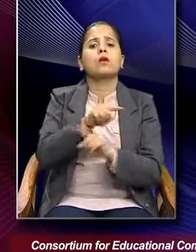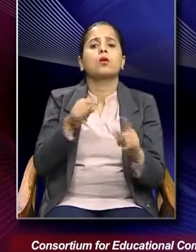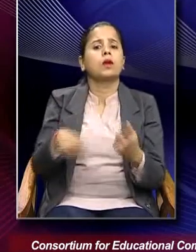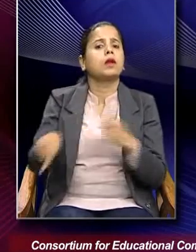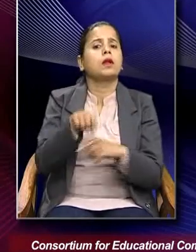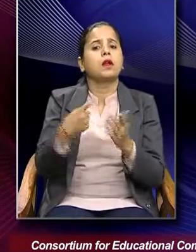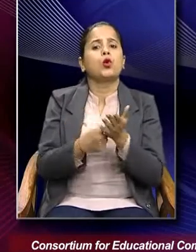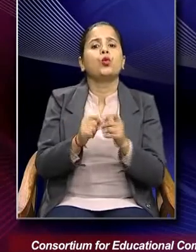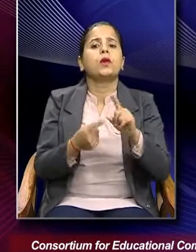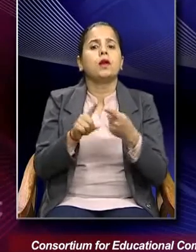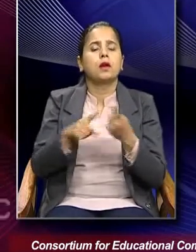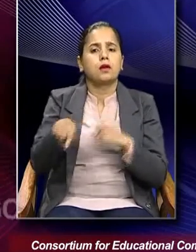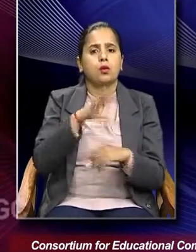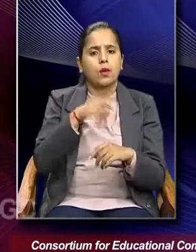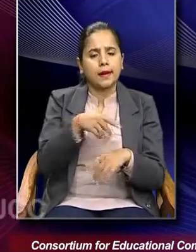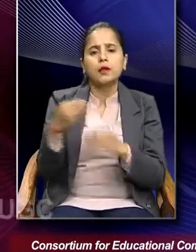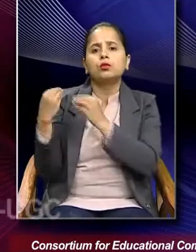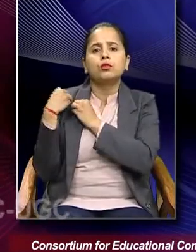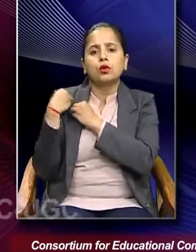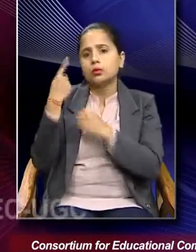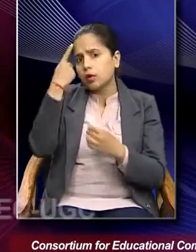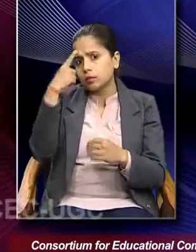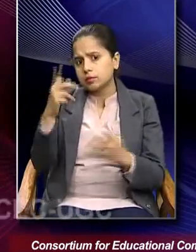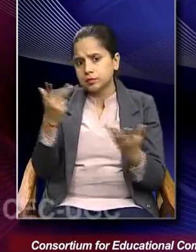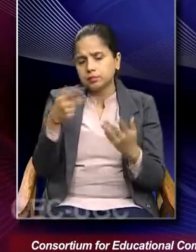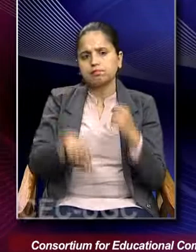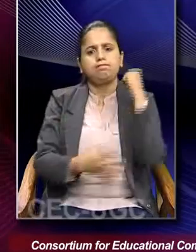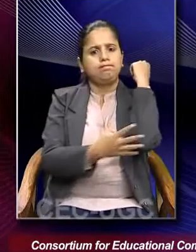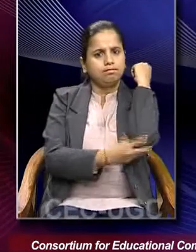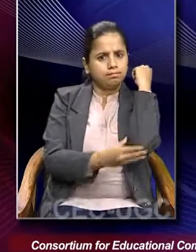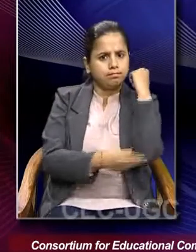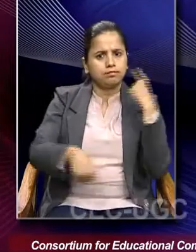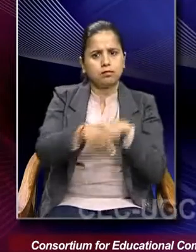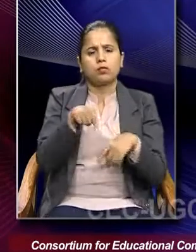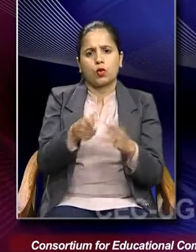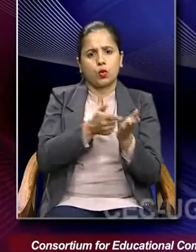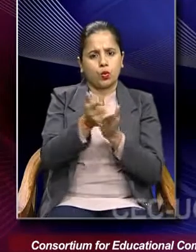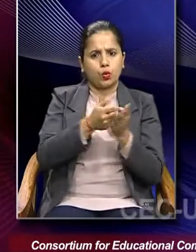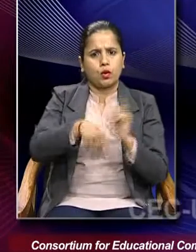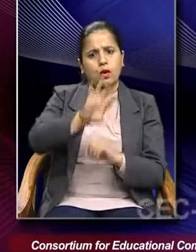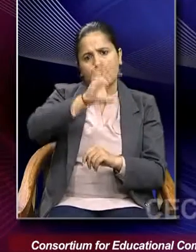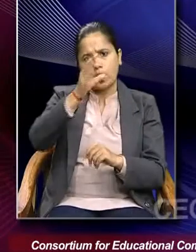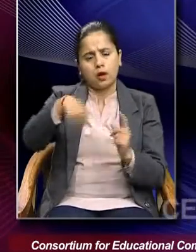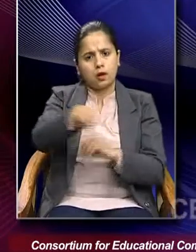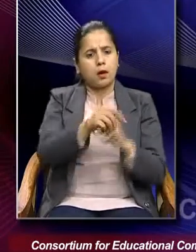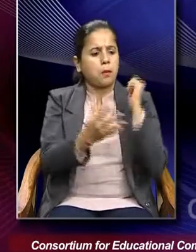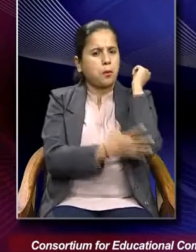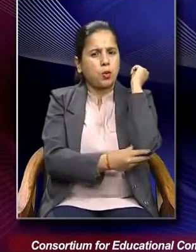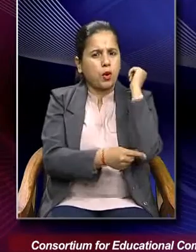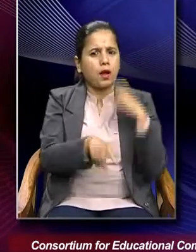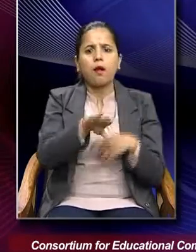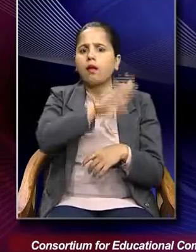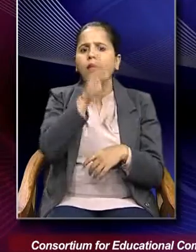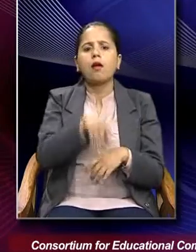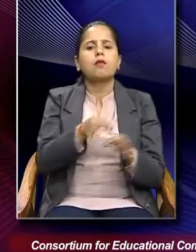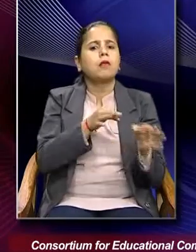economies is in fact responsible for the poverty in poorer countries. Such things were never explained by